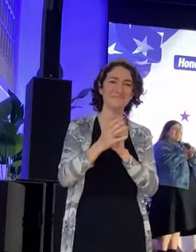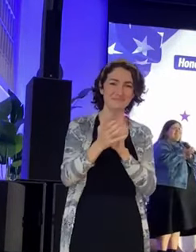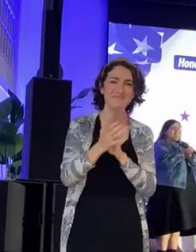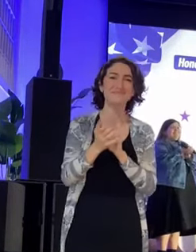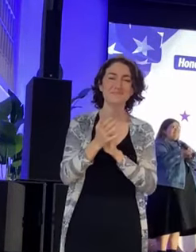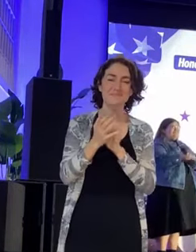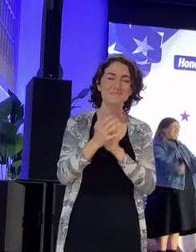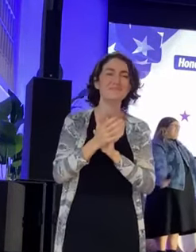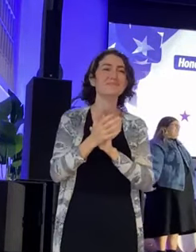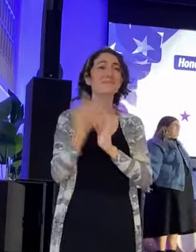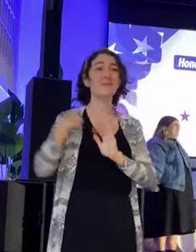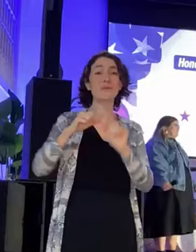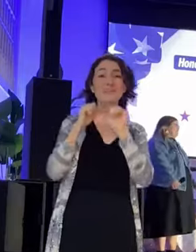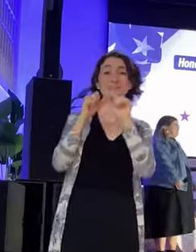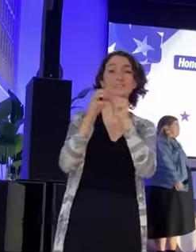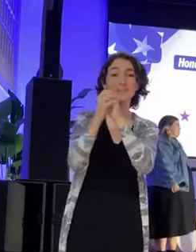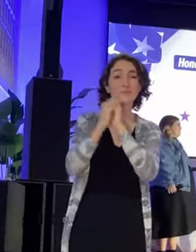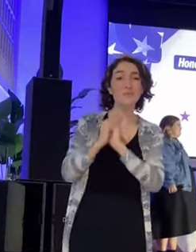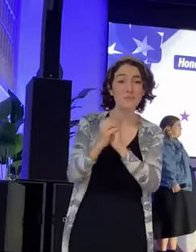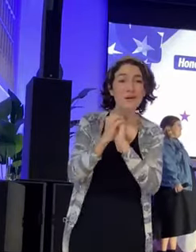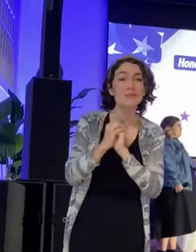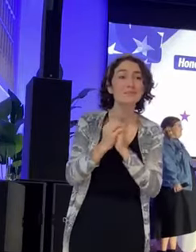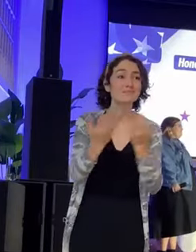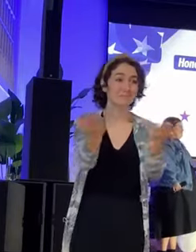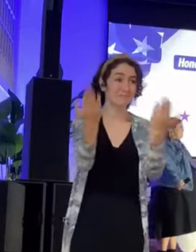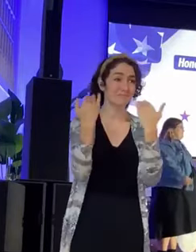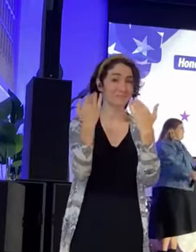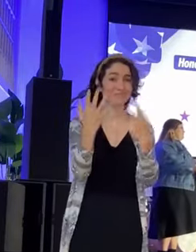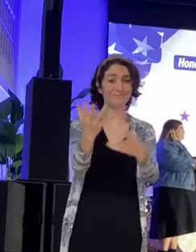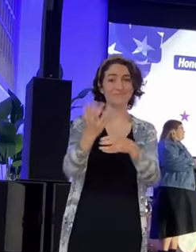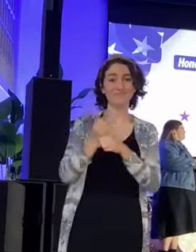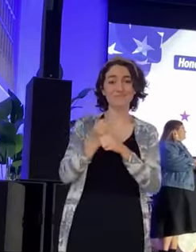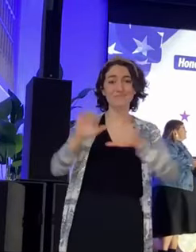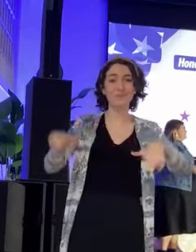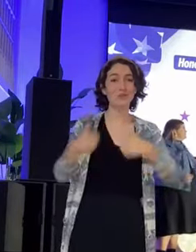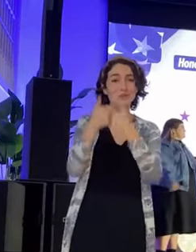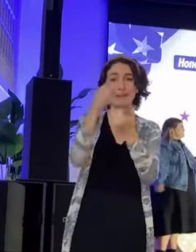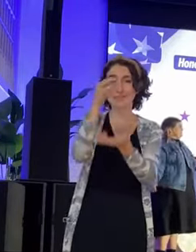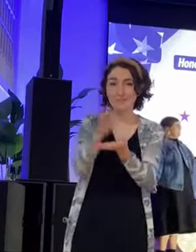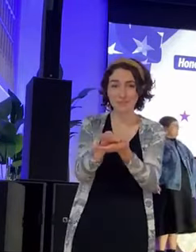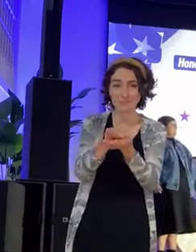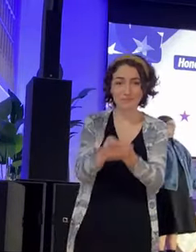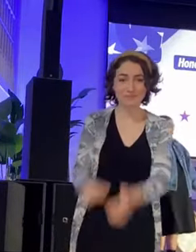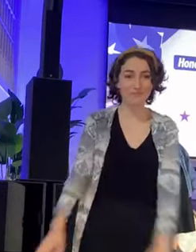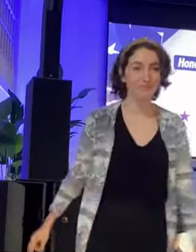much. Awesome. Well, if we continue to worship, veterans, please come forward and receive your challenge coin.